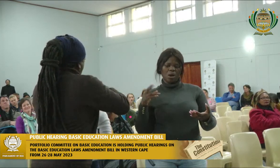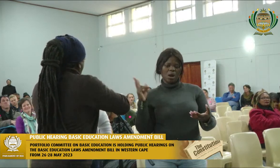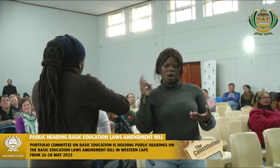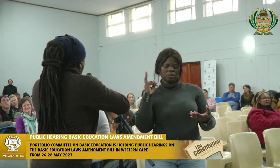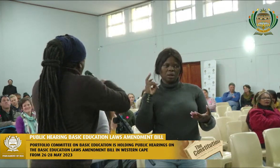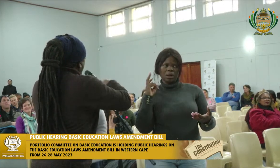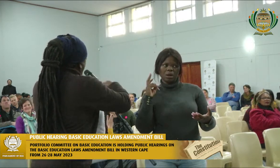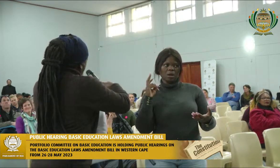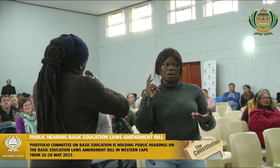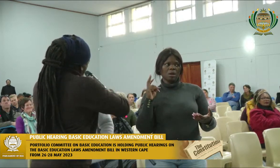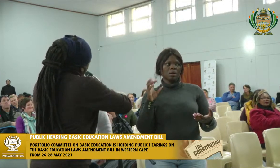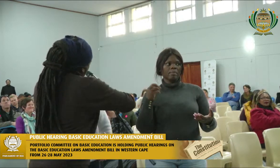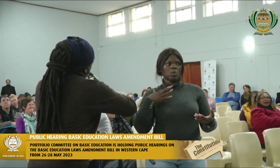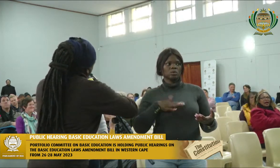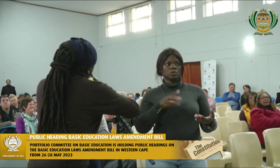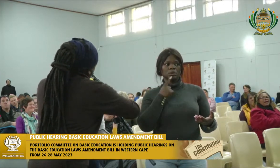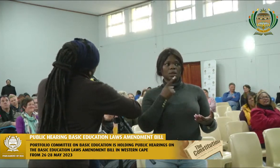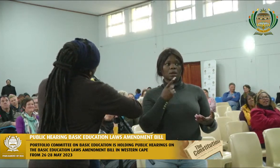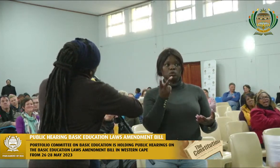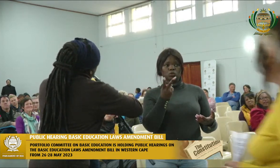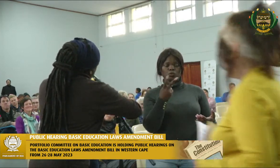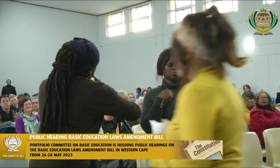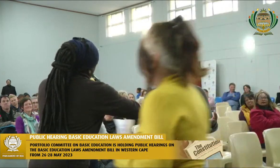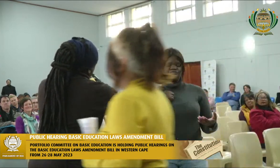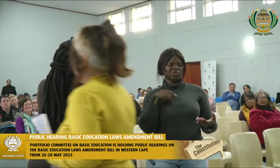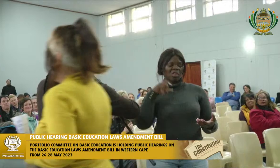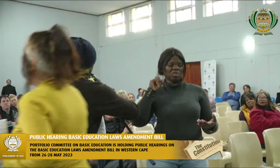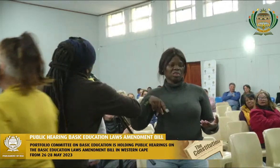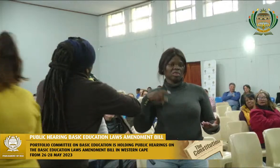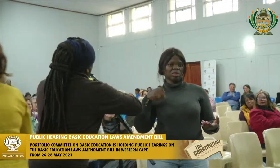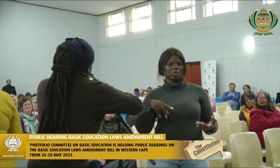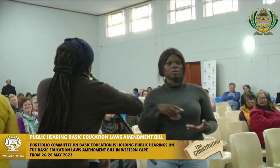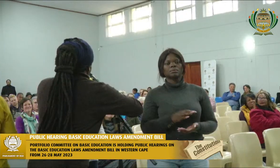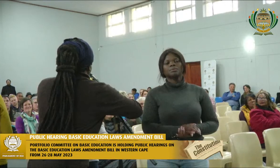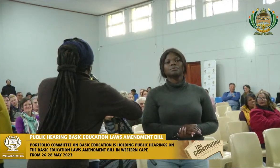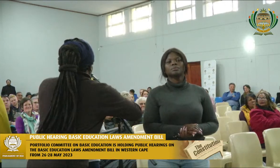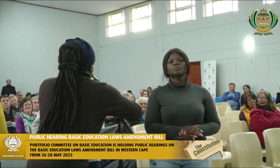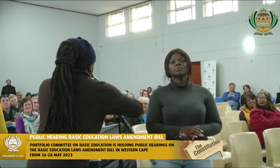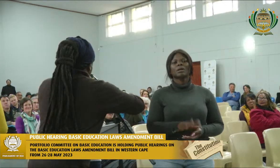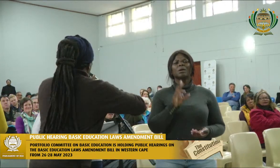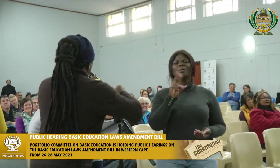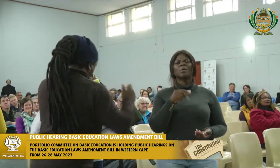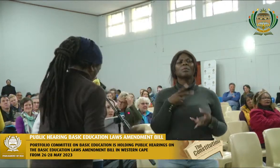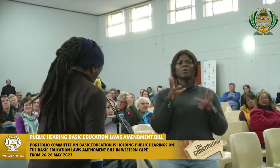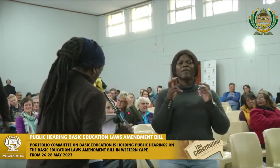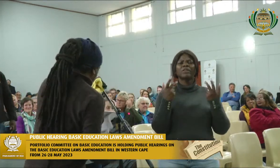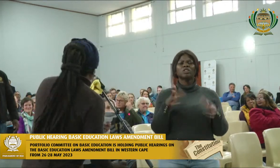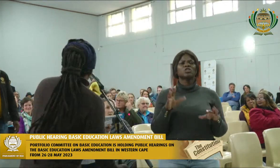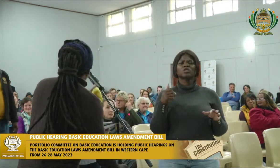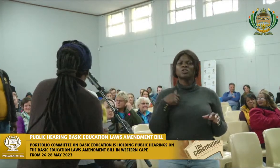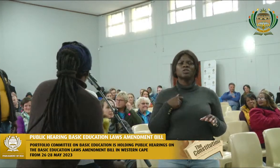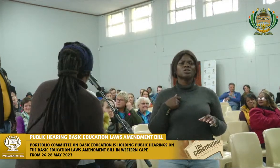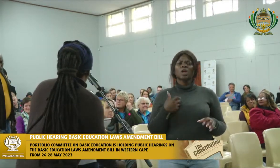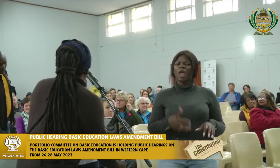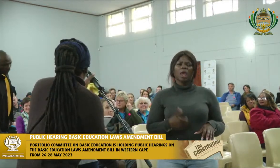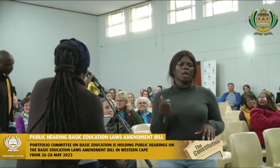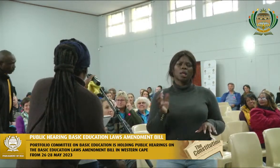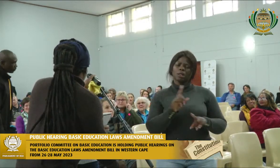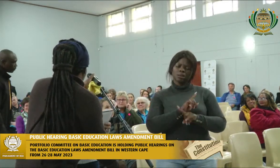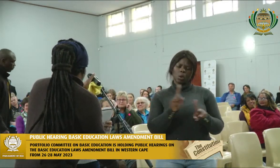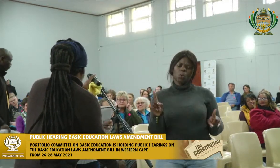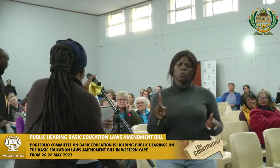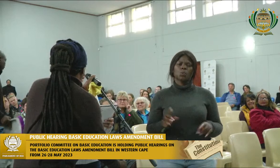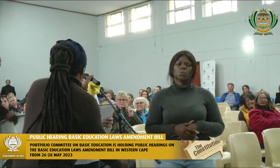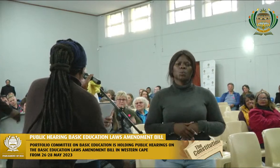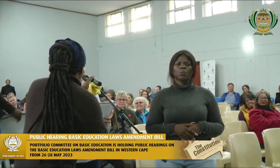No. We heard you. Thank you, Mama. No, don't be very explosive. You will best. Thank you.